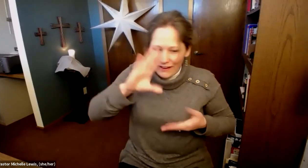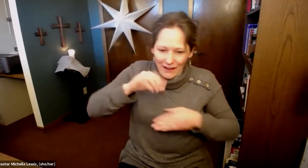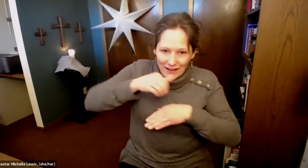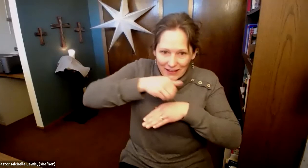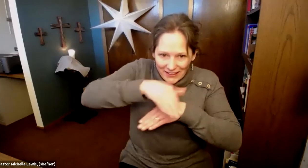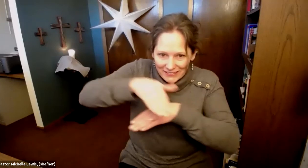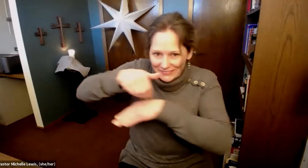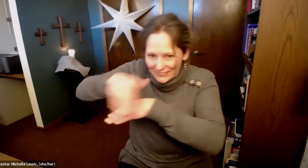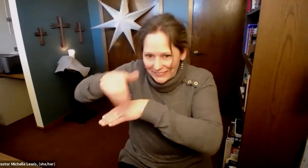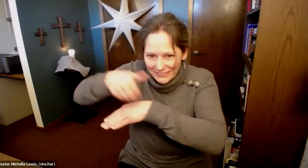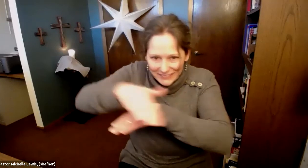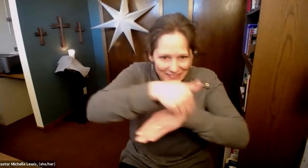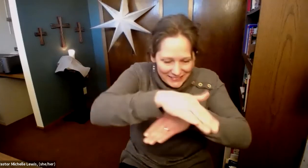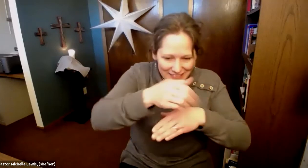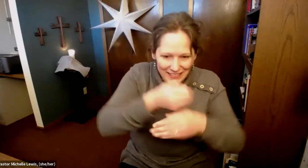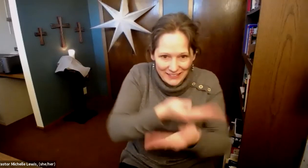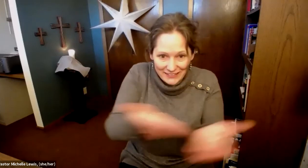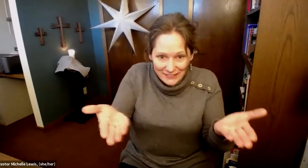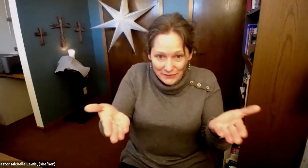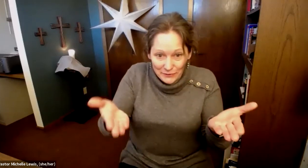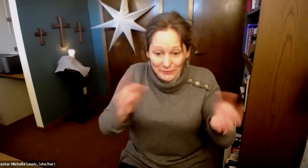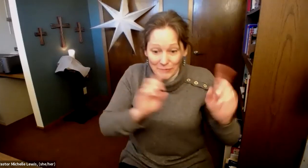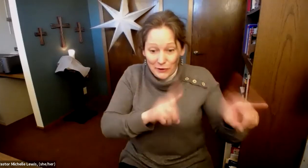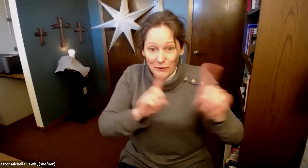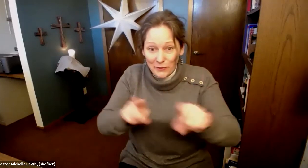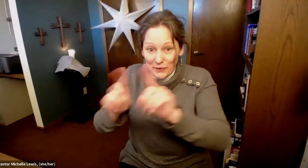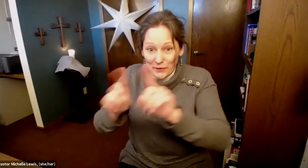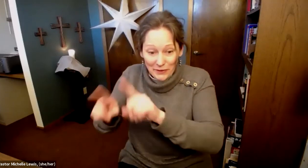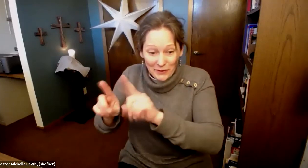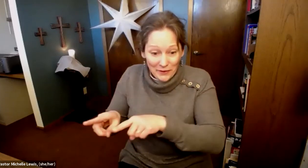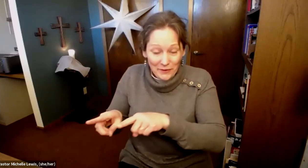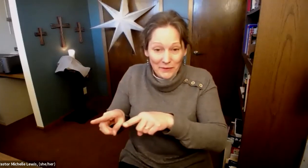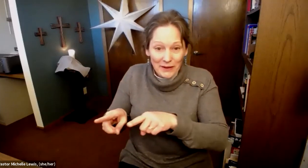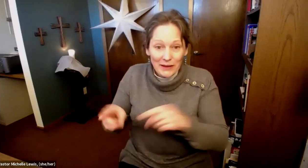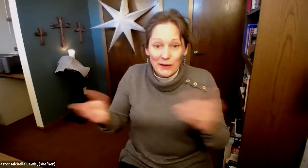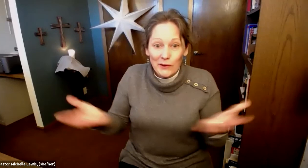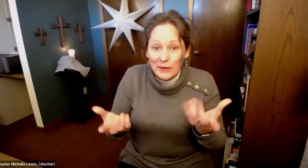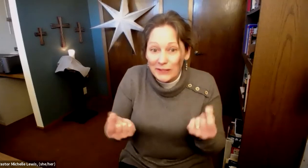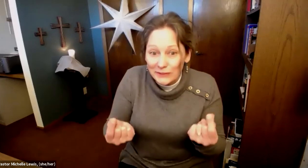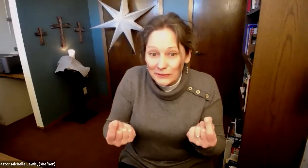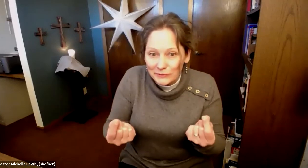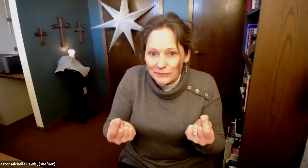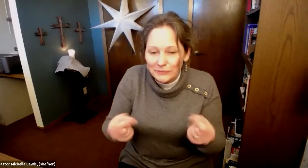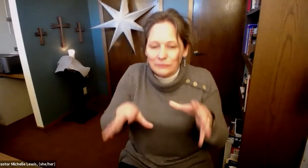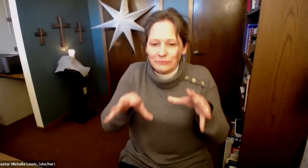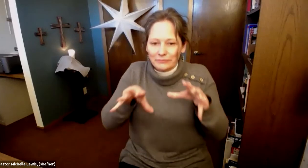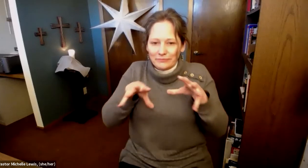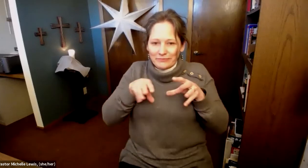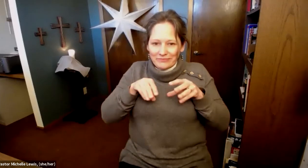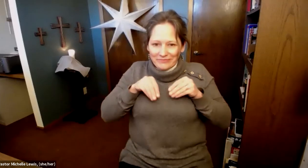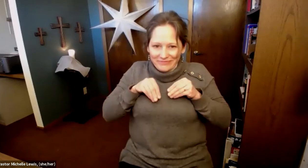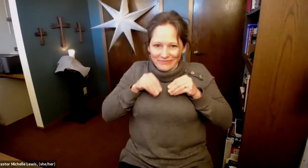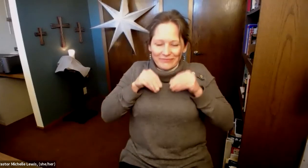that God gathers us and that God sends us from this place. As you go,